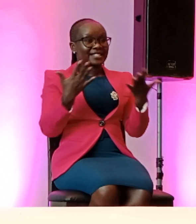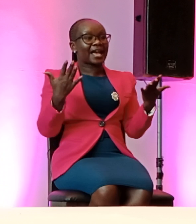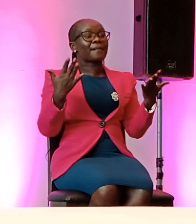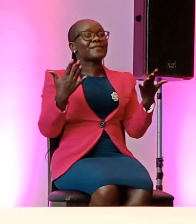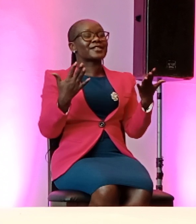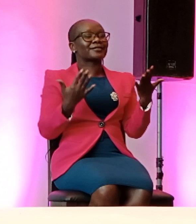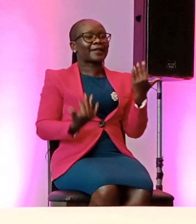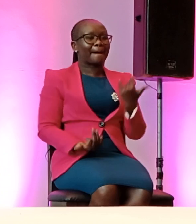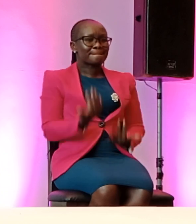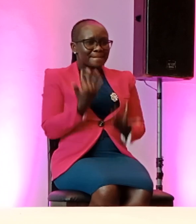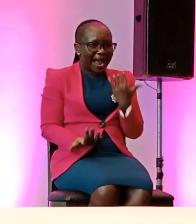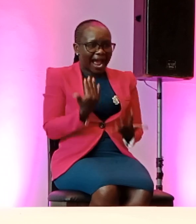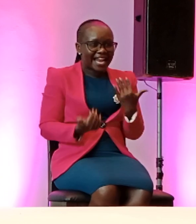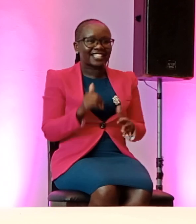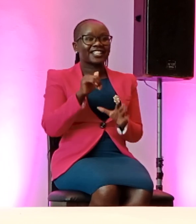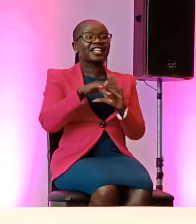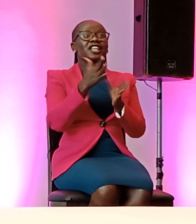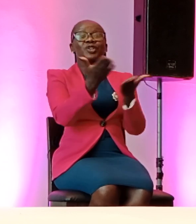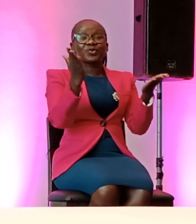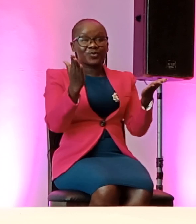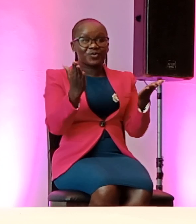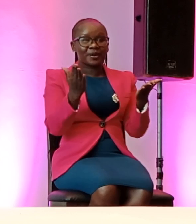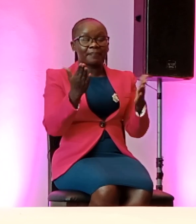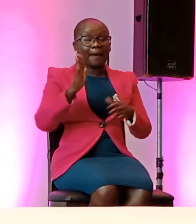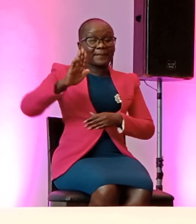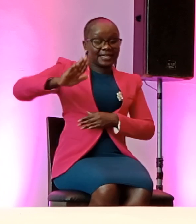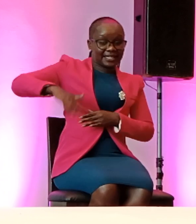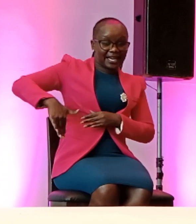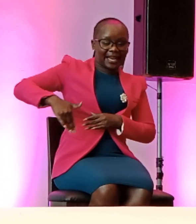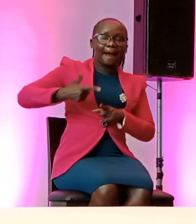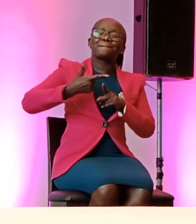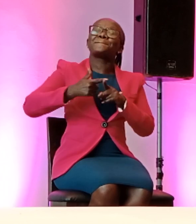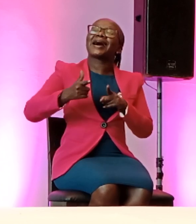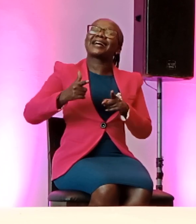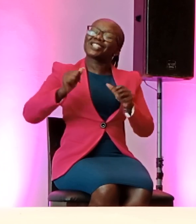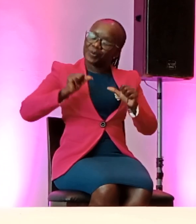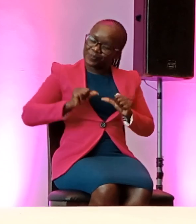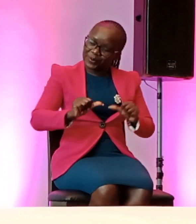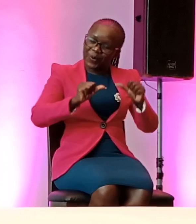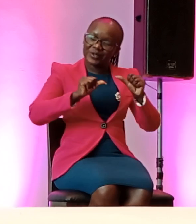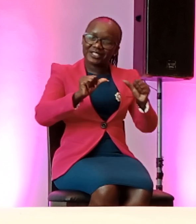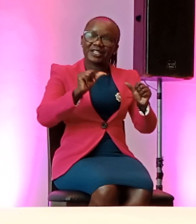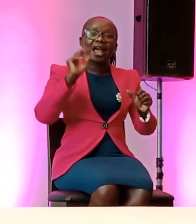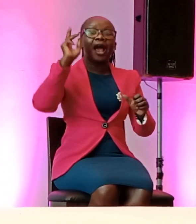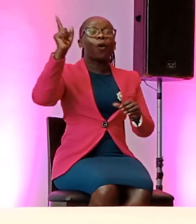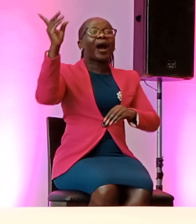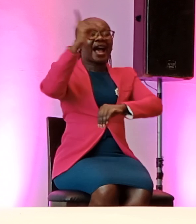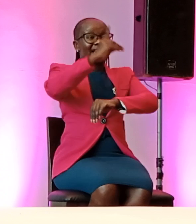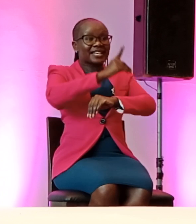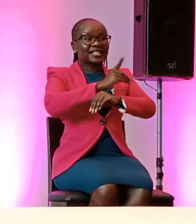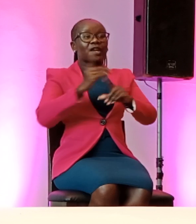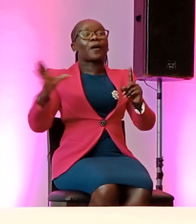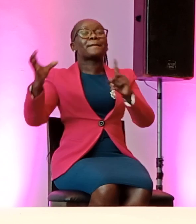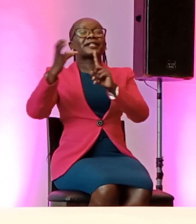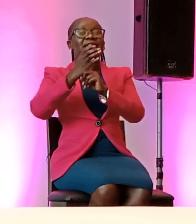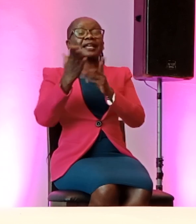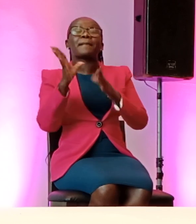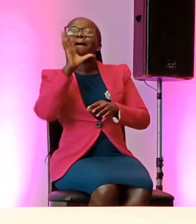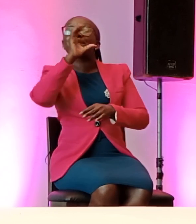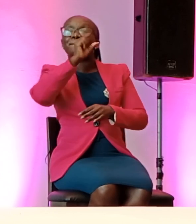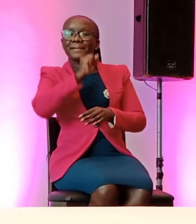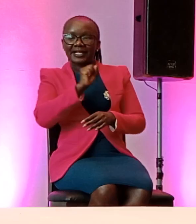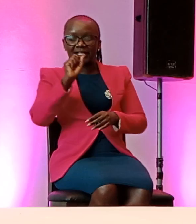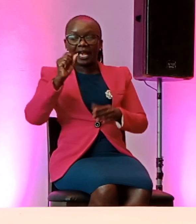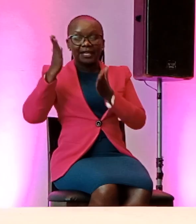is burning in you. It might have delayed, but it's still burning. It might be missing something to